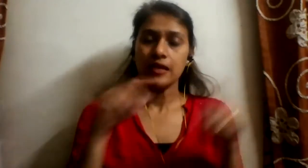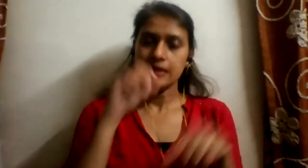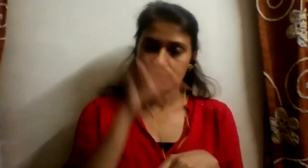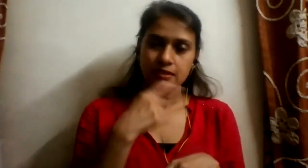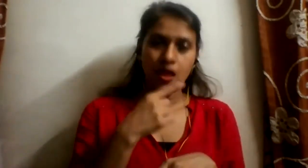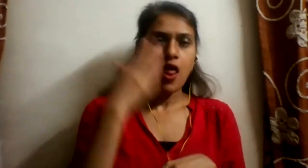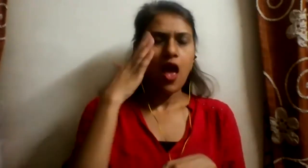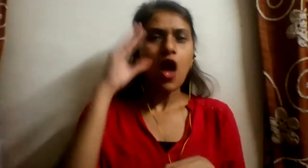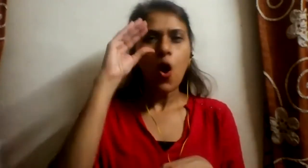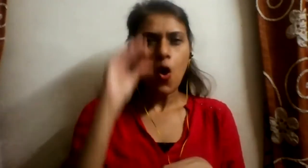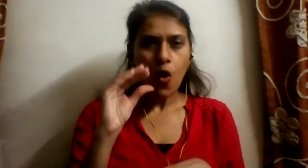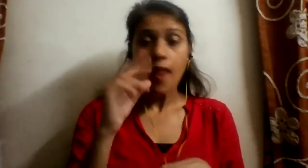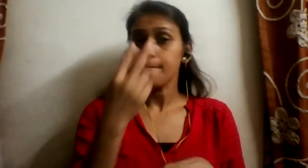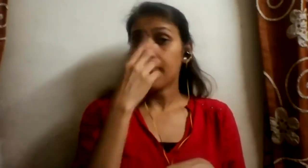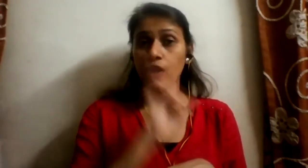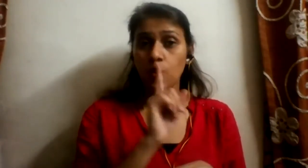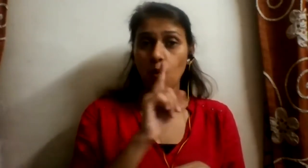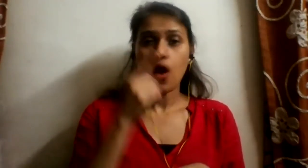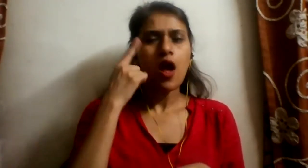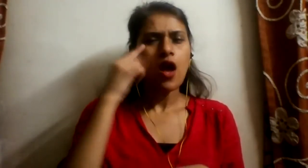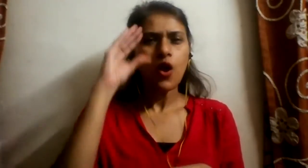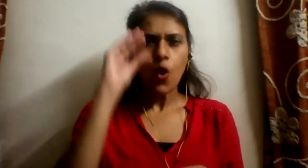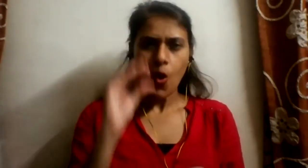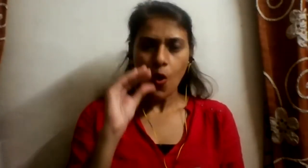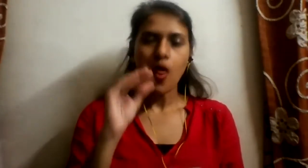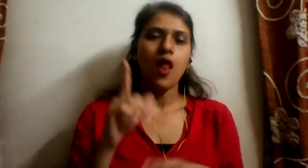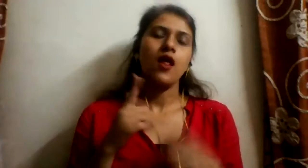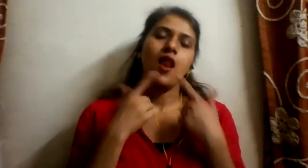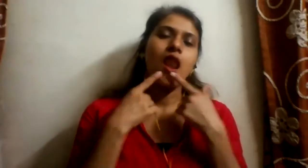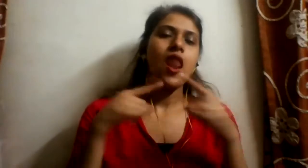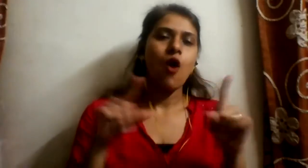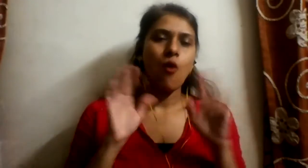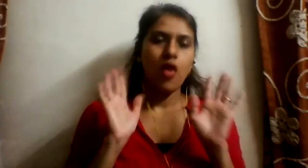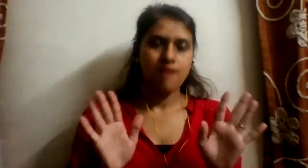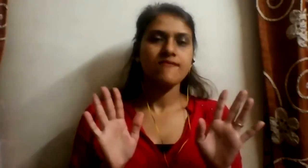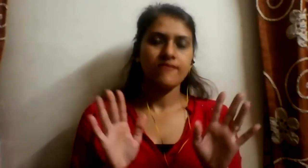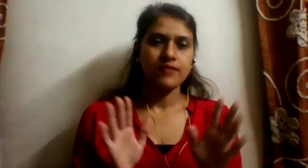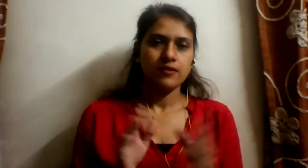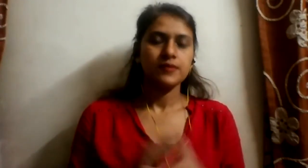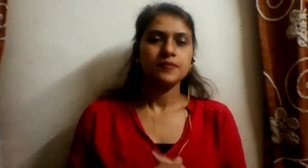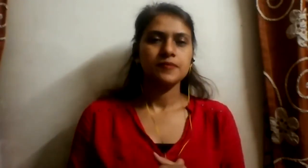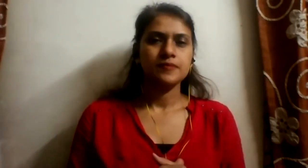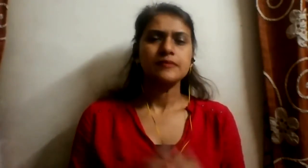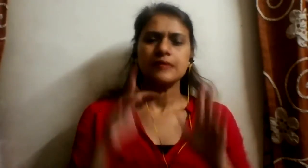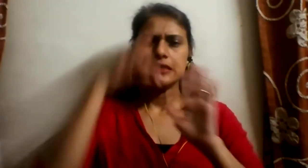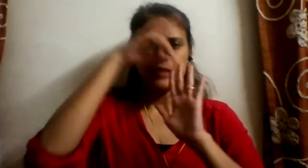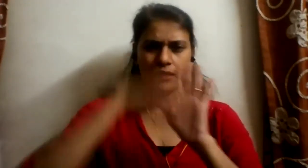not blind again. And I gave a detailed presentation to the court. And the judge was pretty